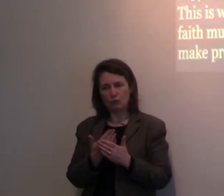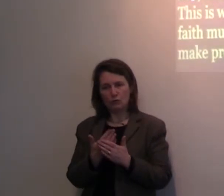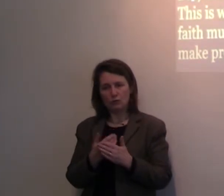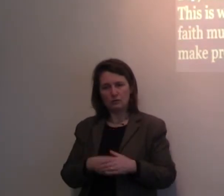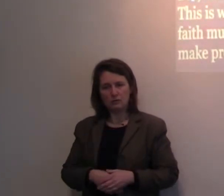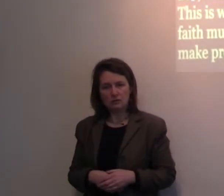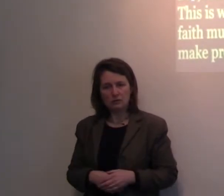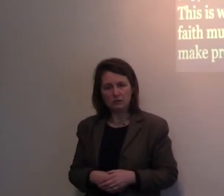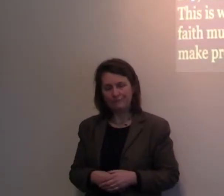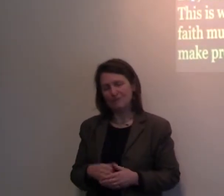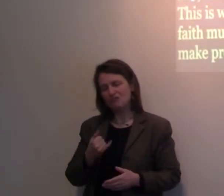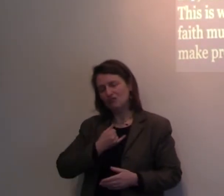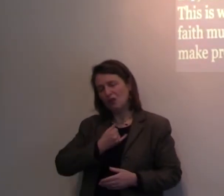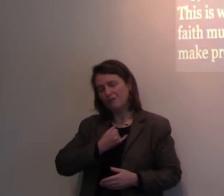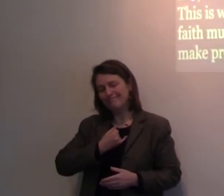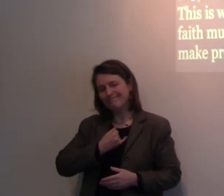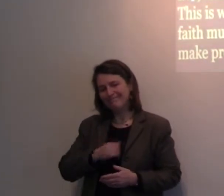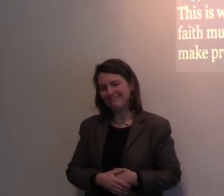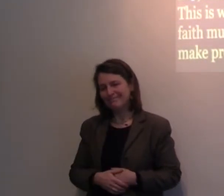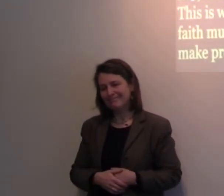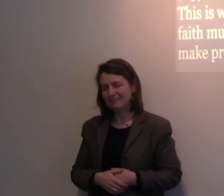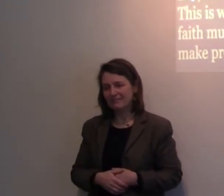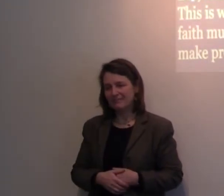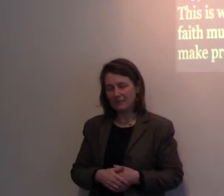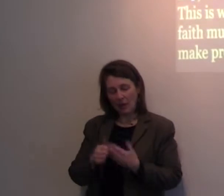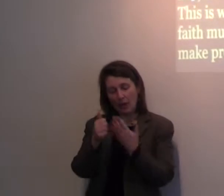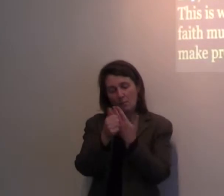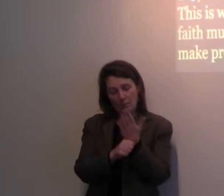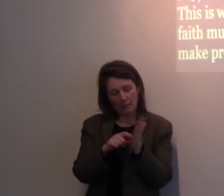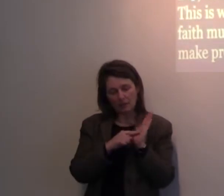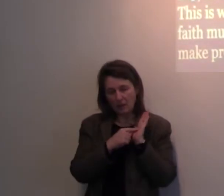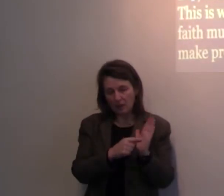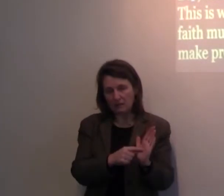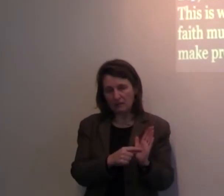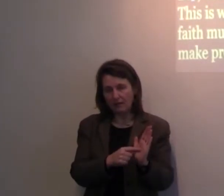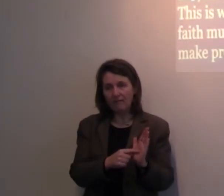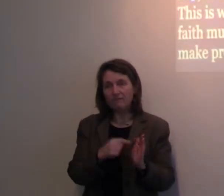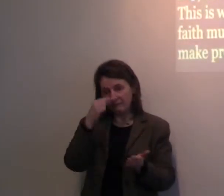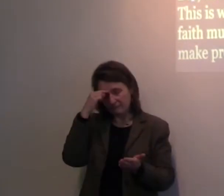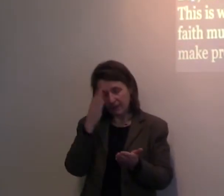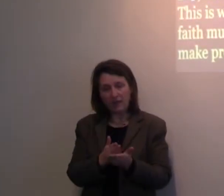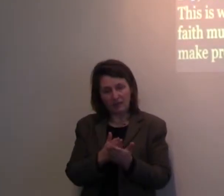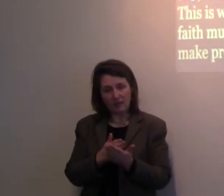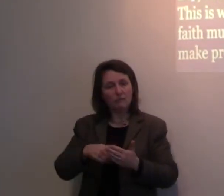This is wrong. The Bible says that my faith must grow.